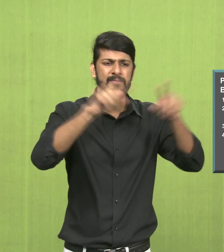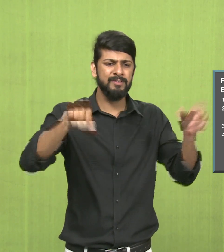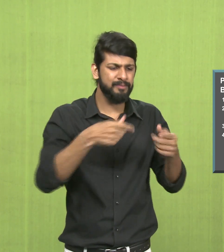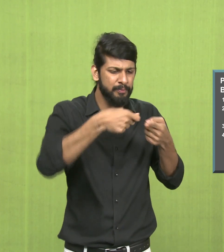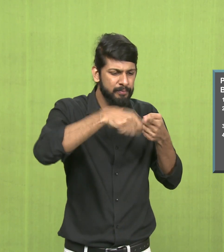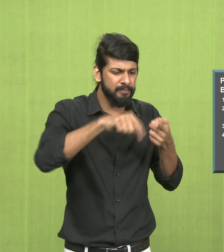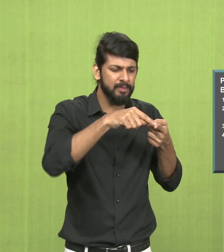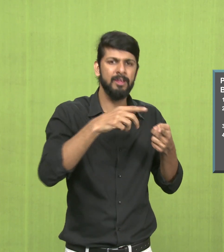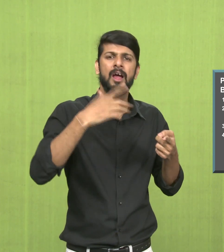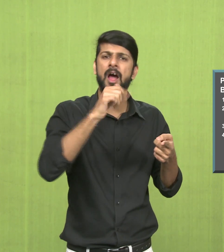or watercolor.